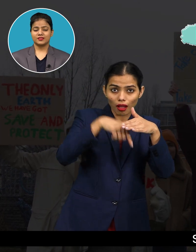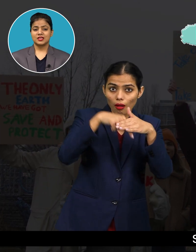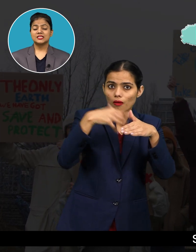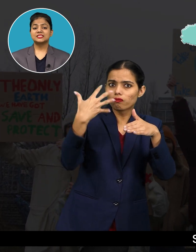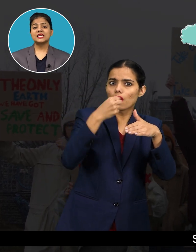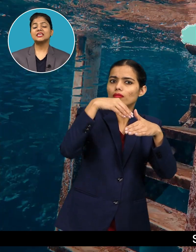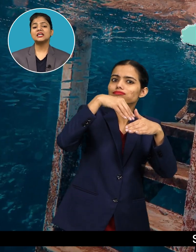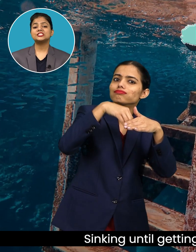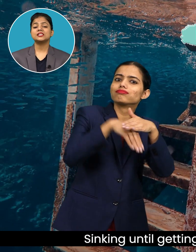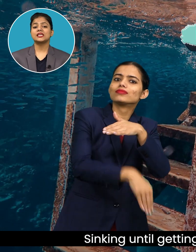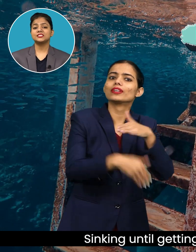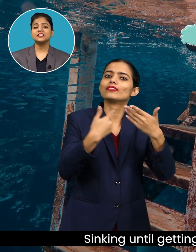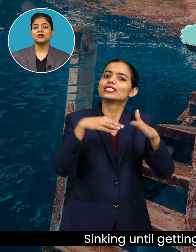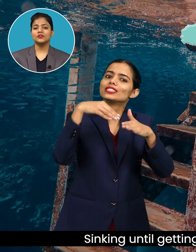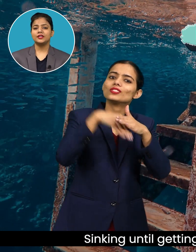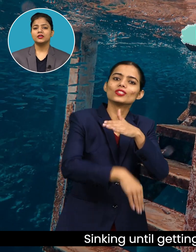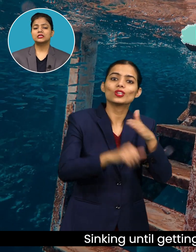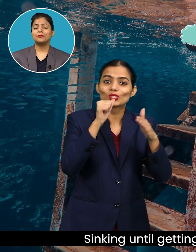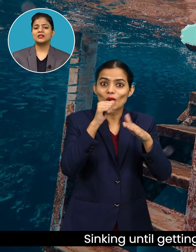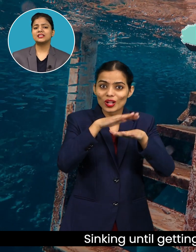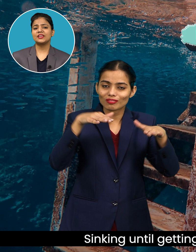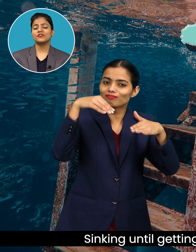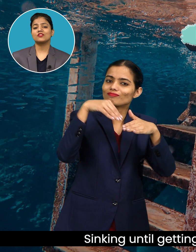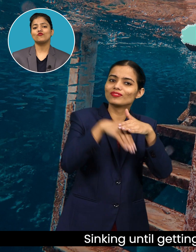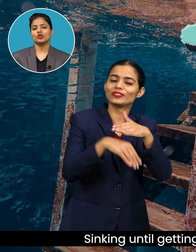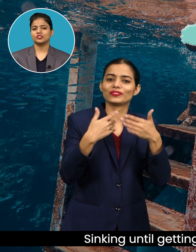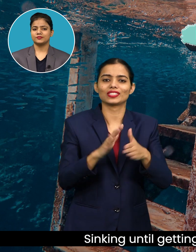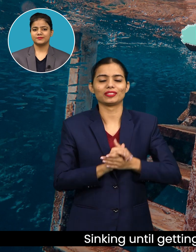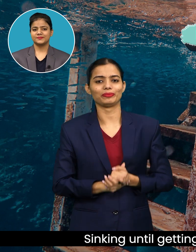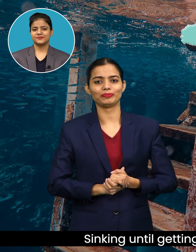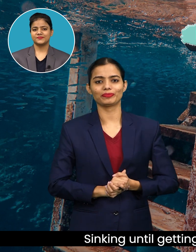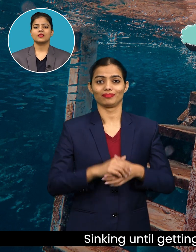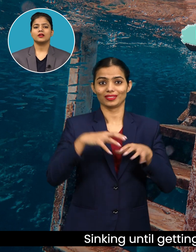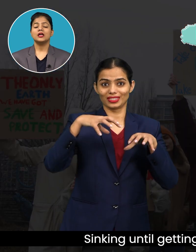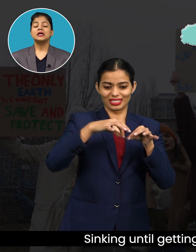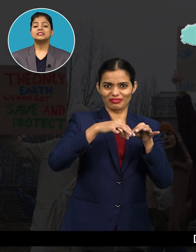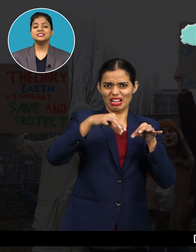Submergence, sinking until getting covered completely with water.